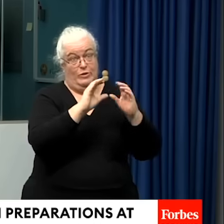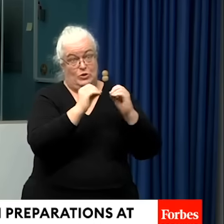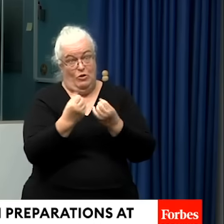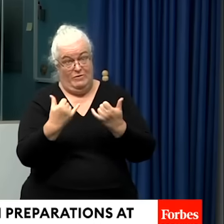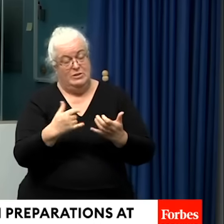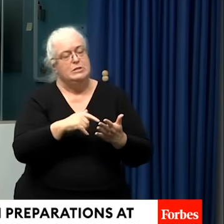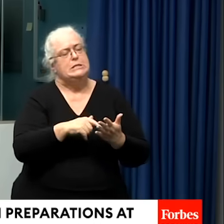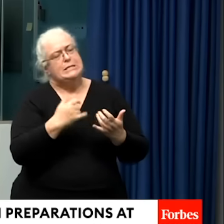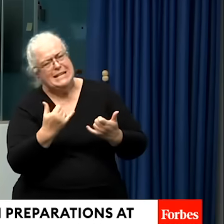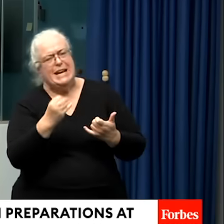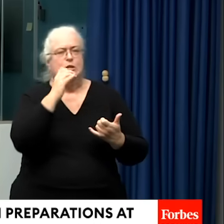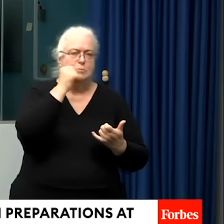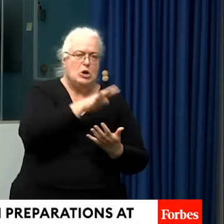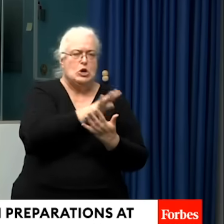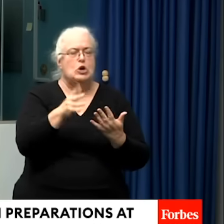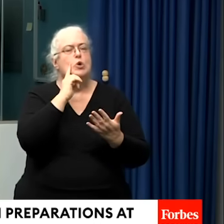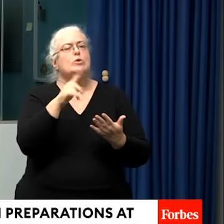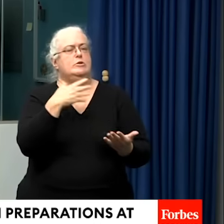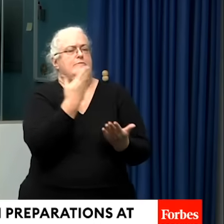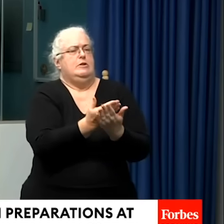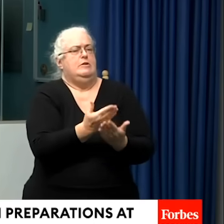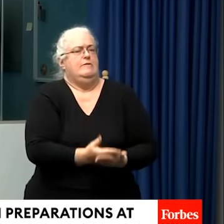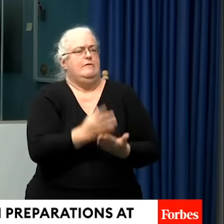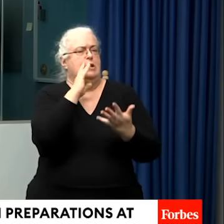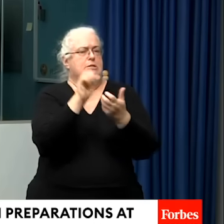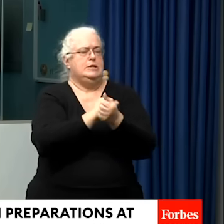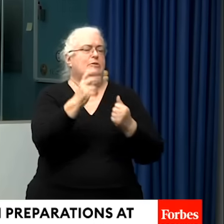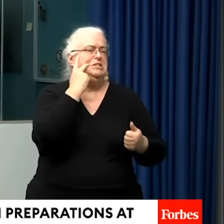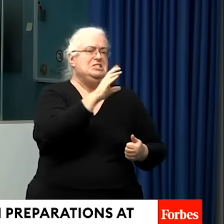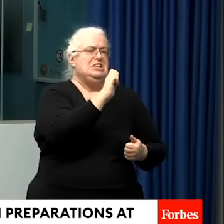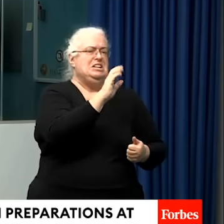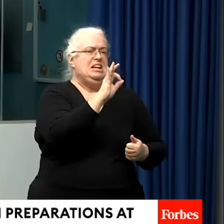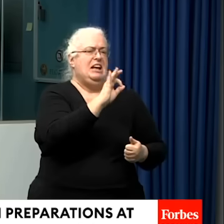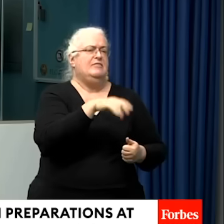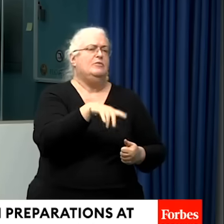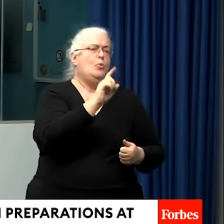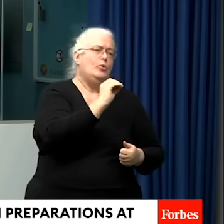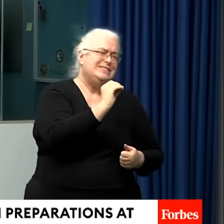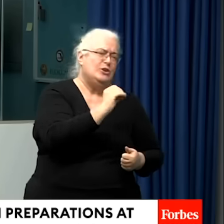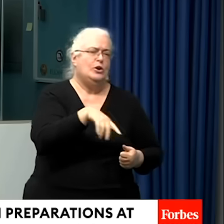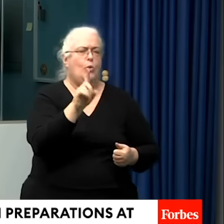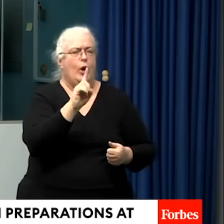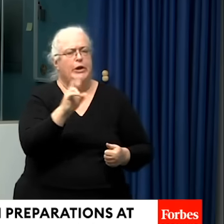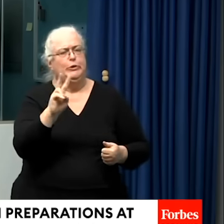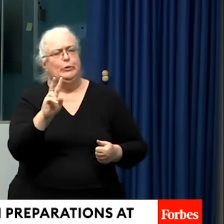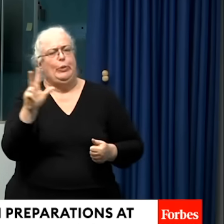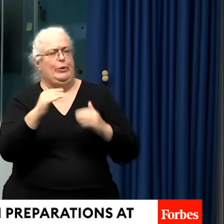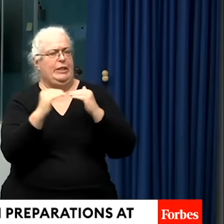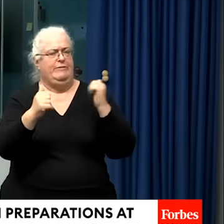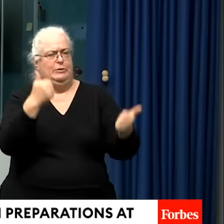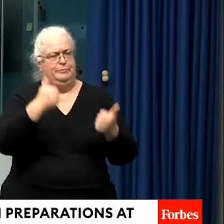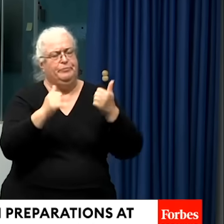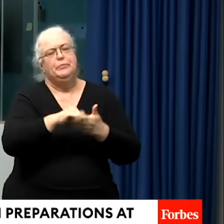but probably tomorrow, and verify the damage and let us know if it's EF0, 1, 2, or 3. I don't see any damage in the pictures